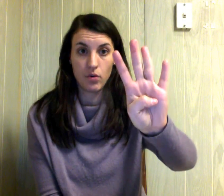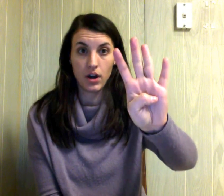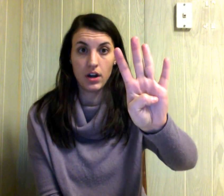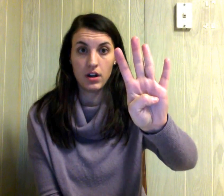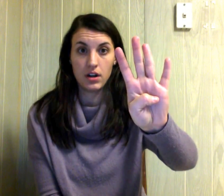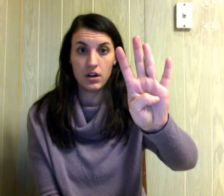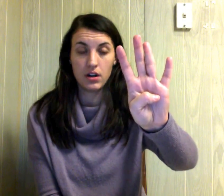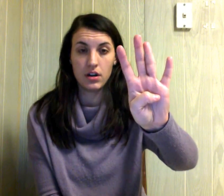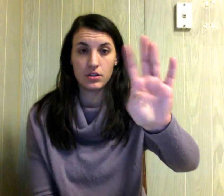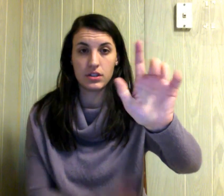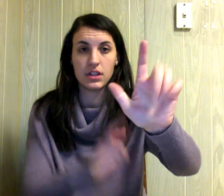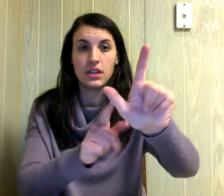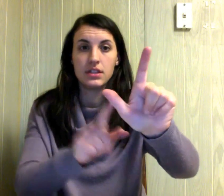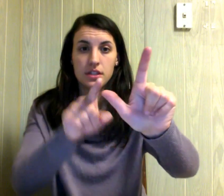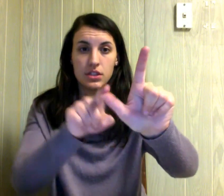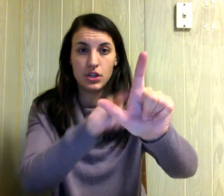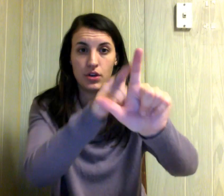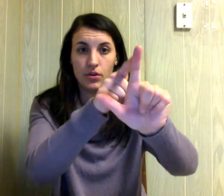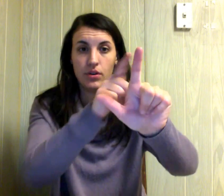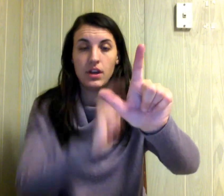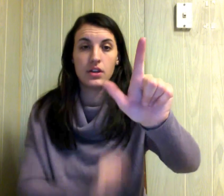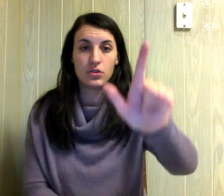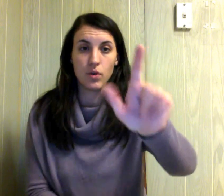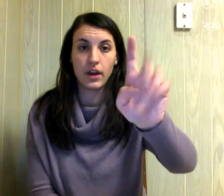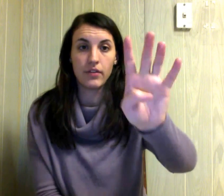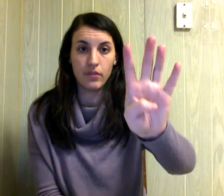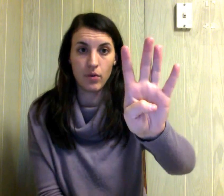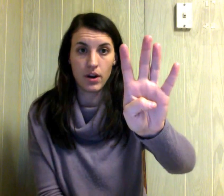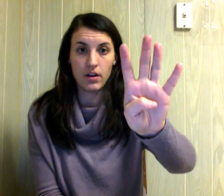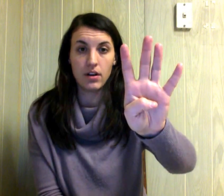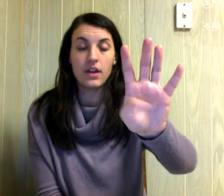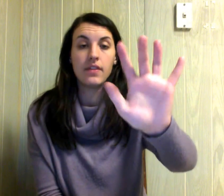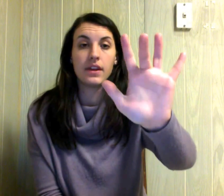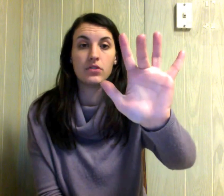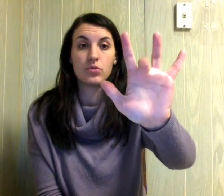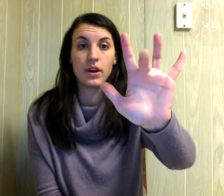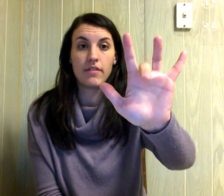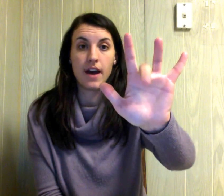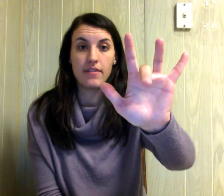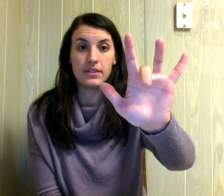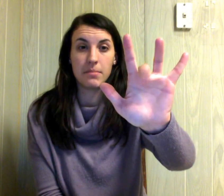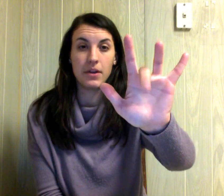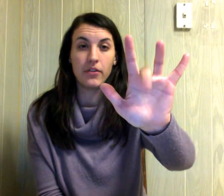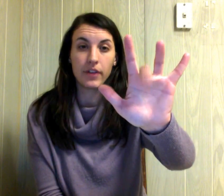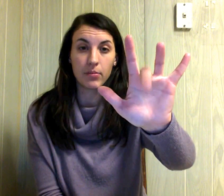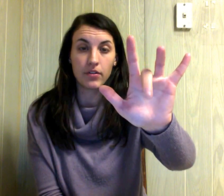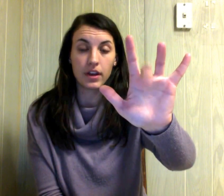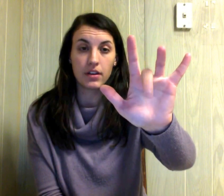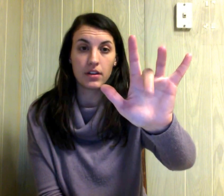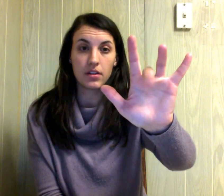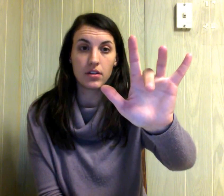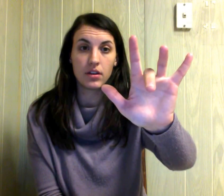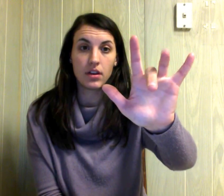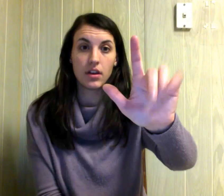24. So you see this is the 2. 24. Then 25 is the middle finger moving. And then